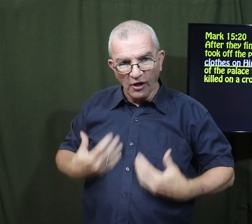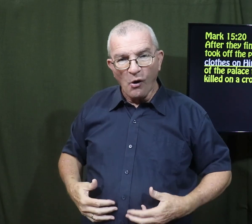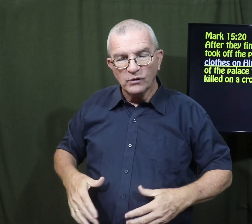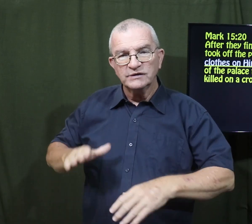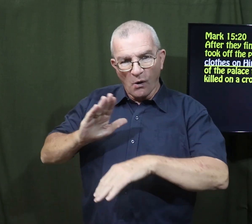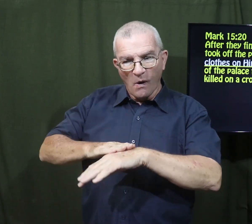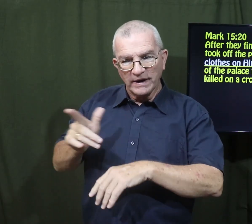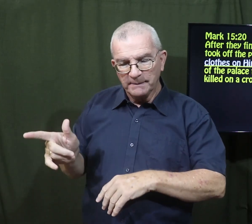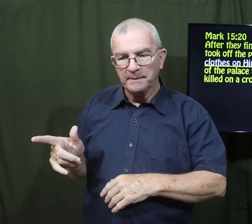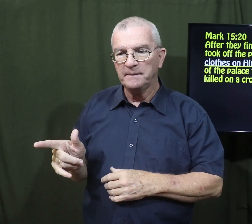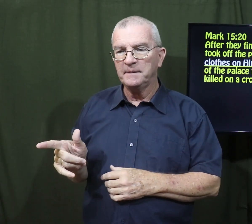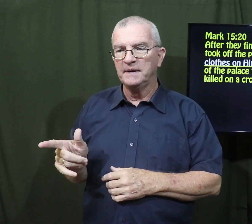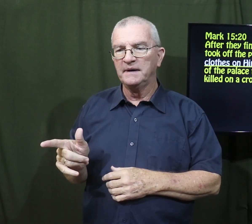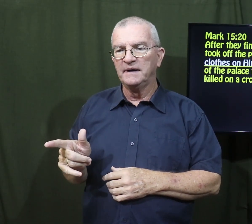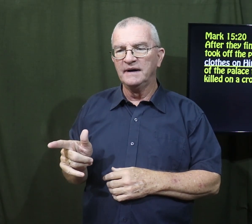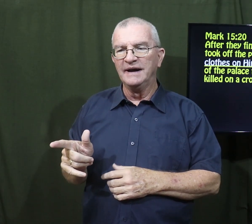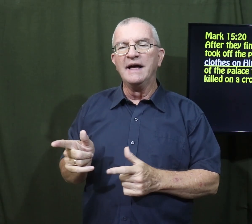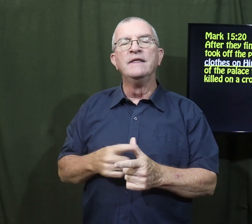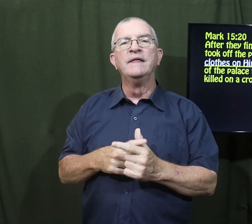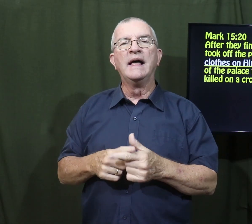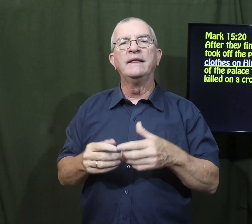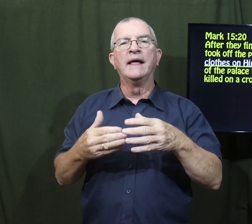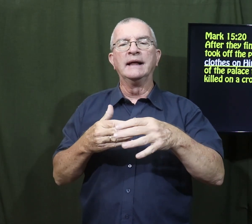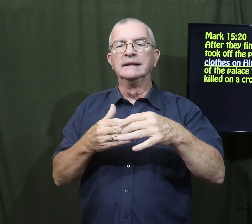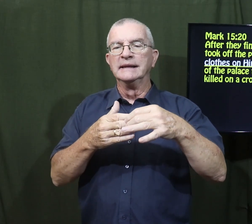put on his own clothes on him again.